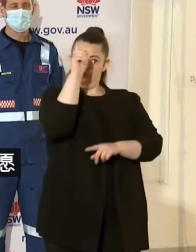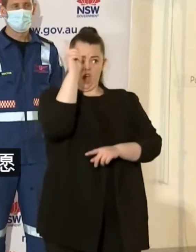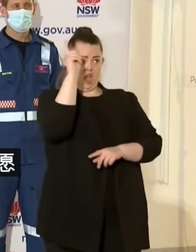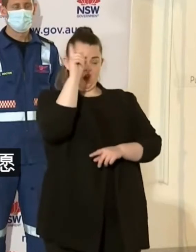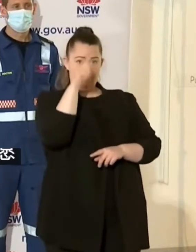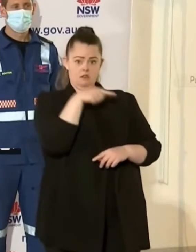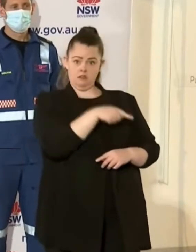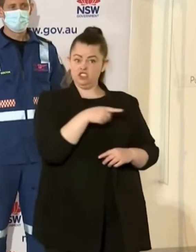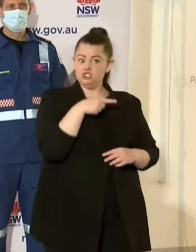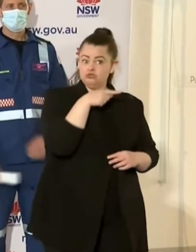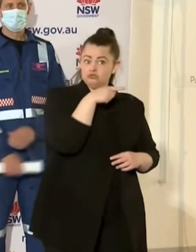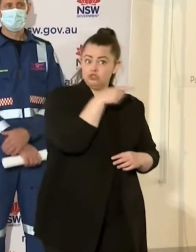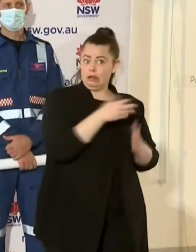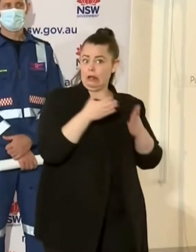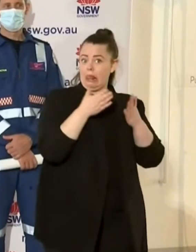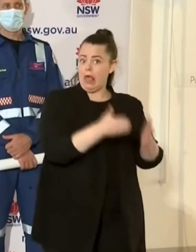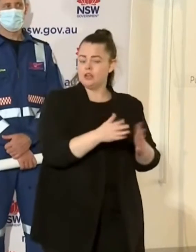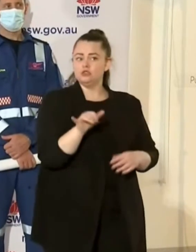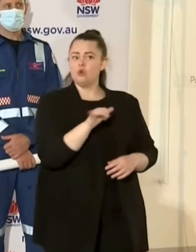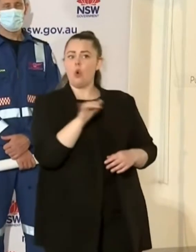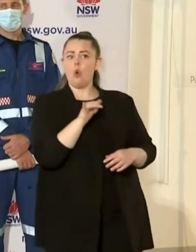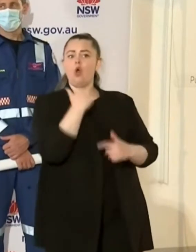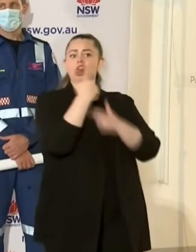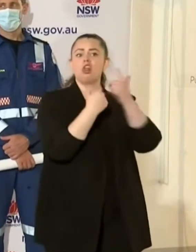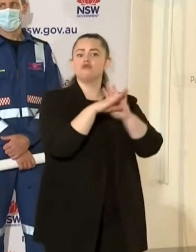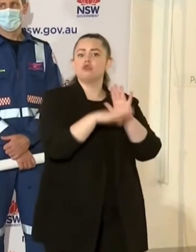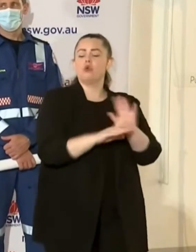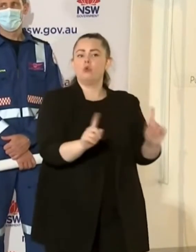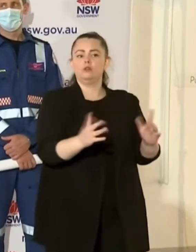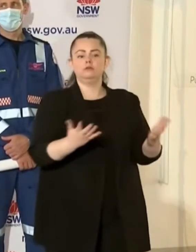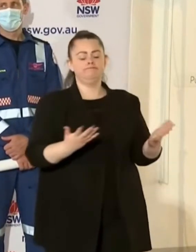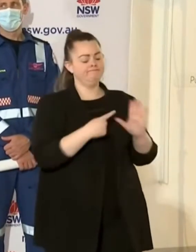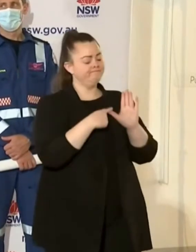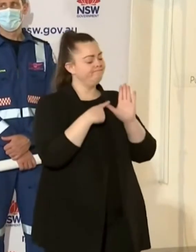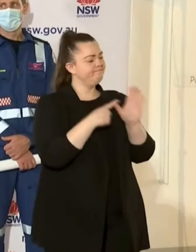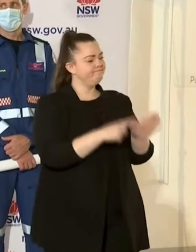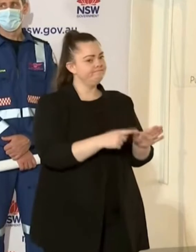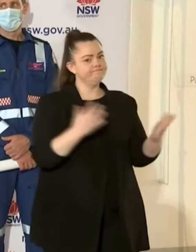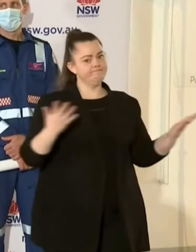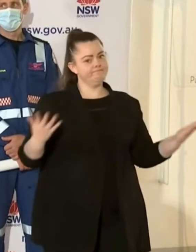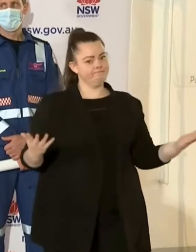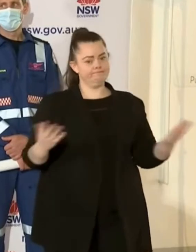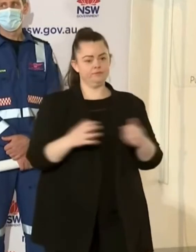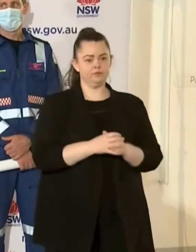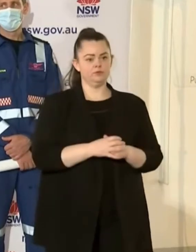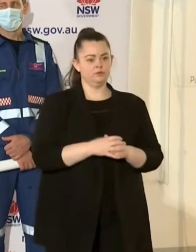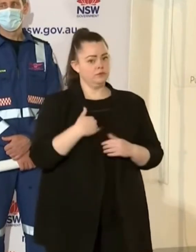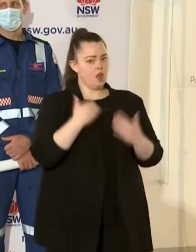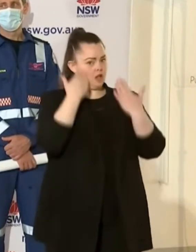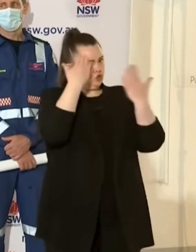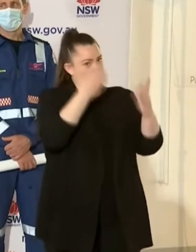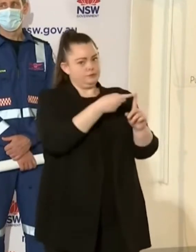her. And 2, I don't know. Generally, politicians, I think there are some exceptions that are available